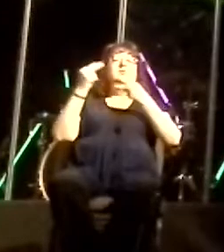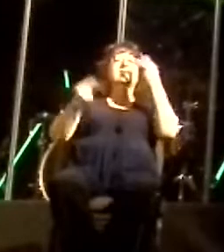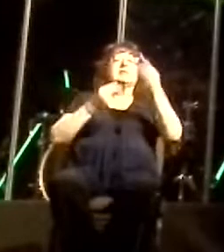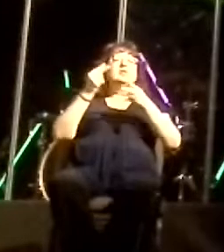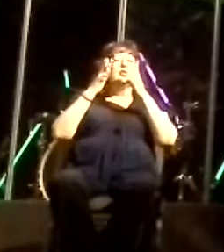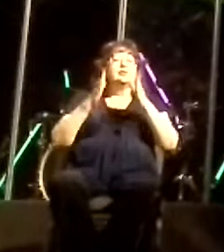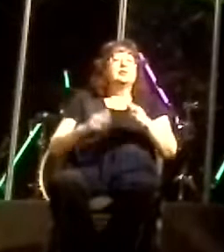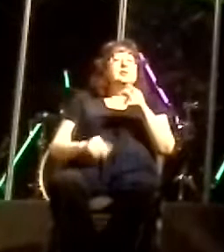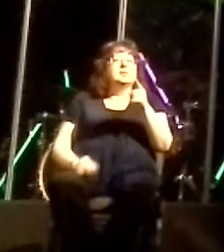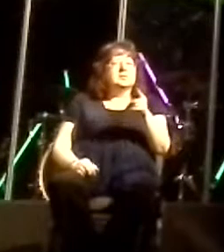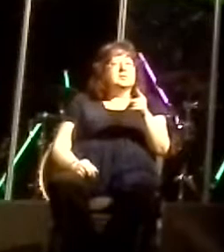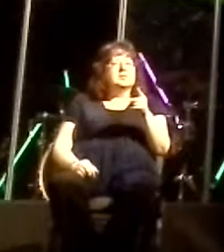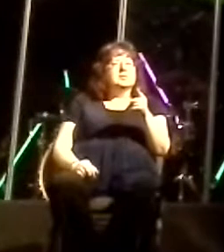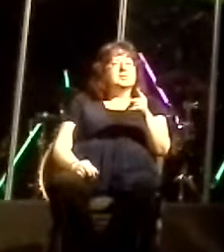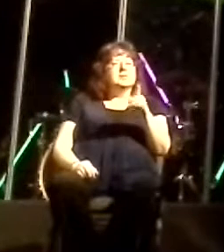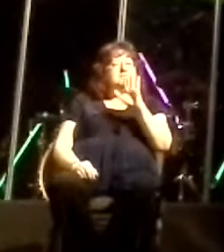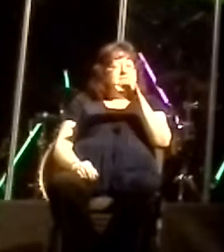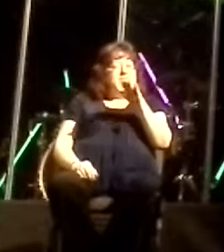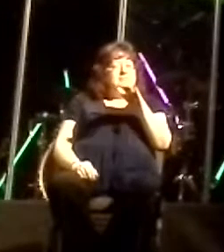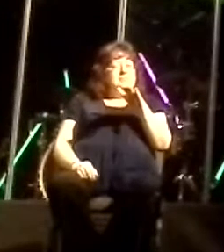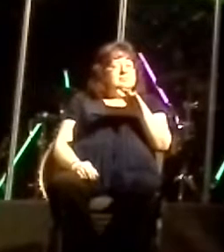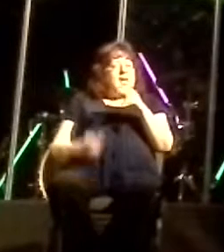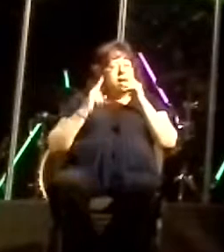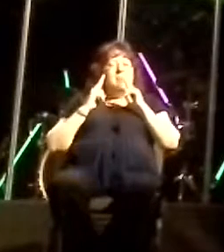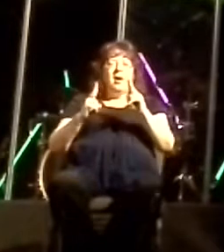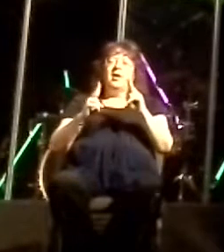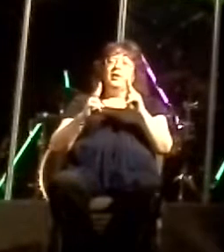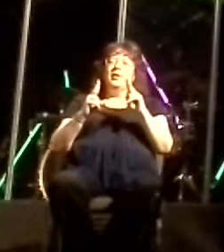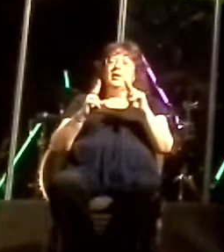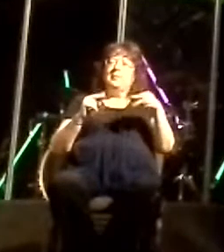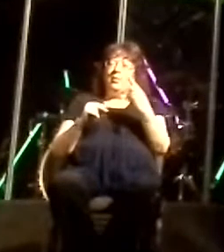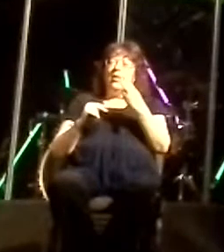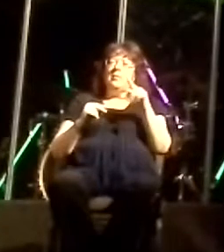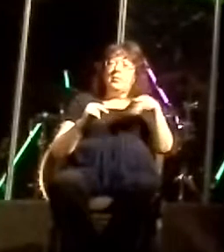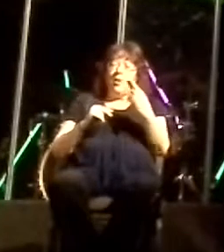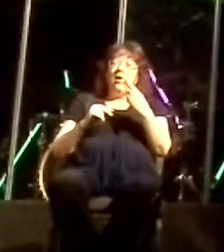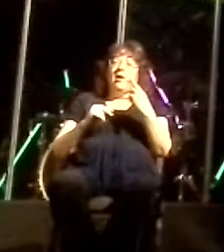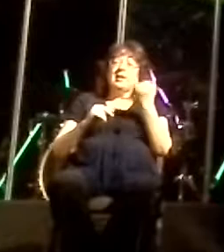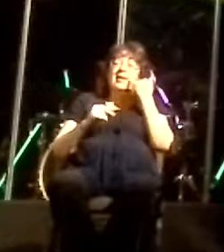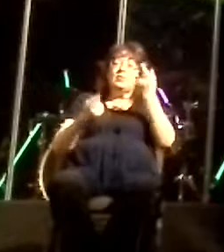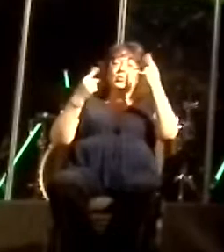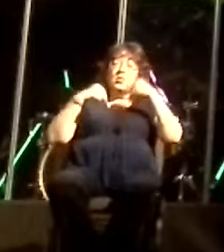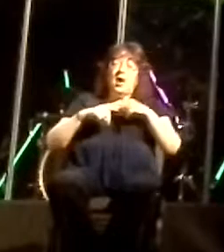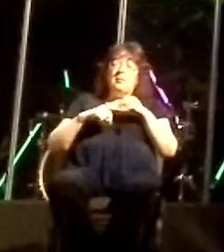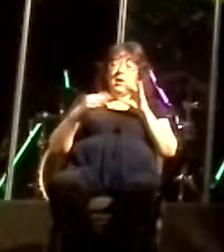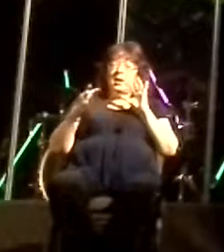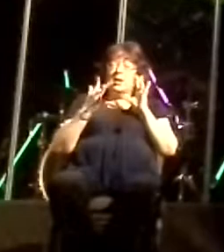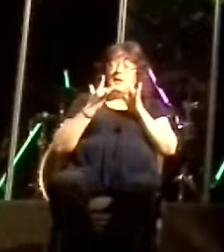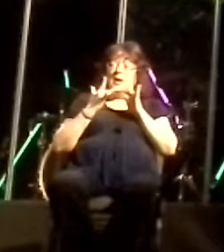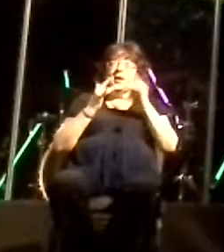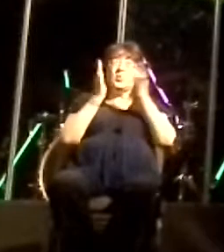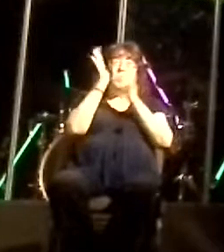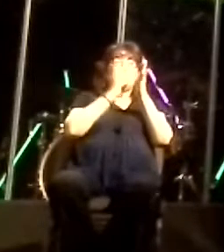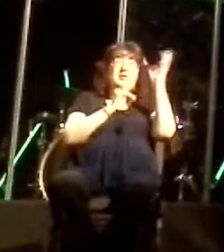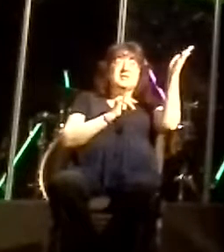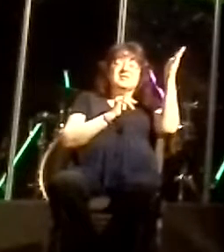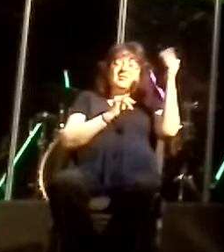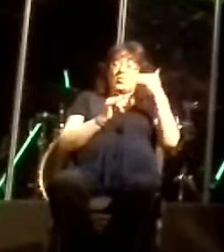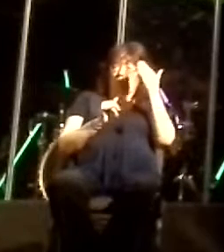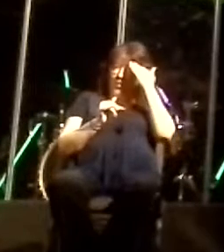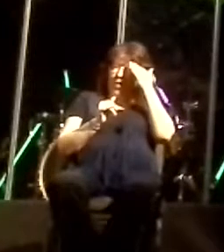today, can I just say how honored we would be at Pure Heart that if you come into contact with the Jesus that we know and